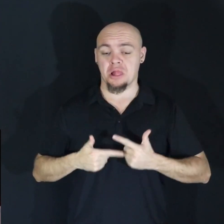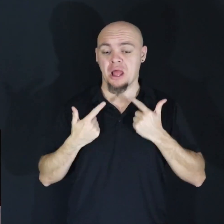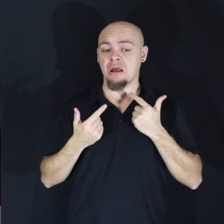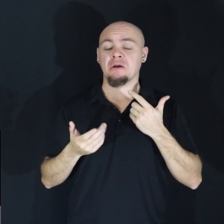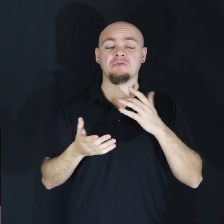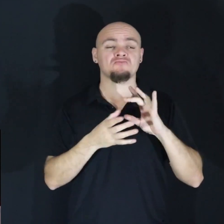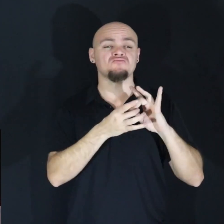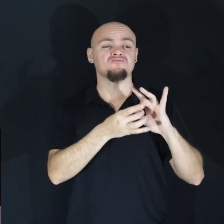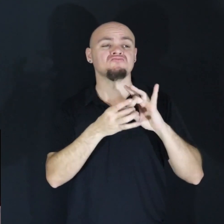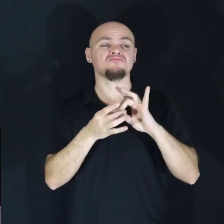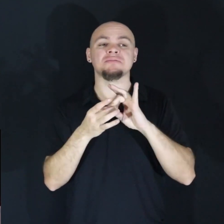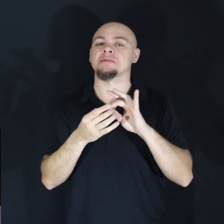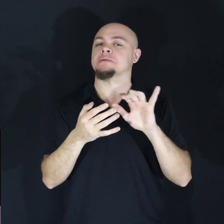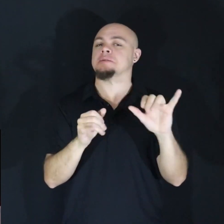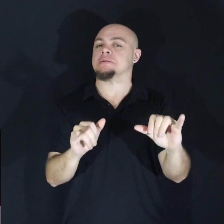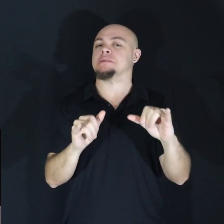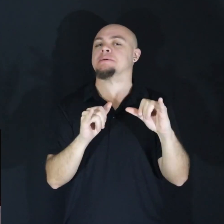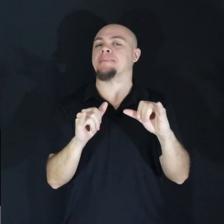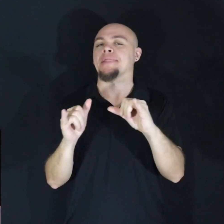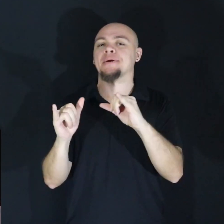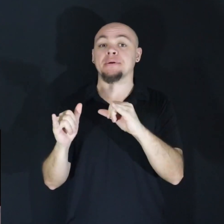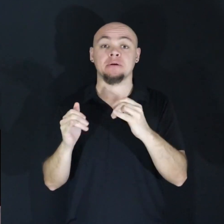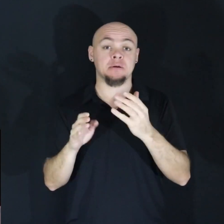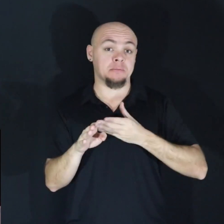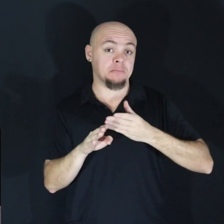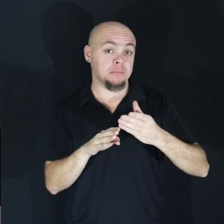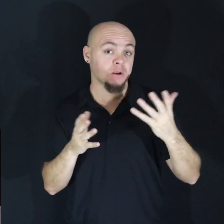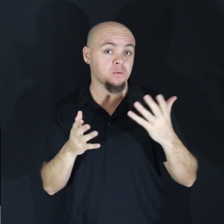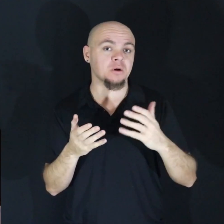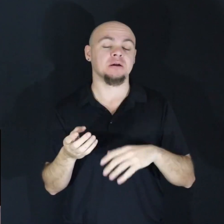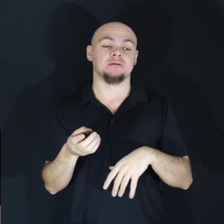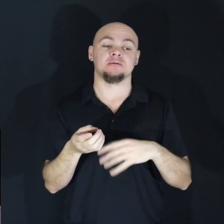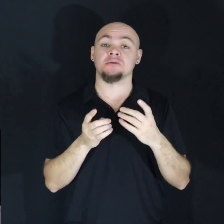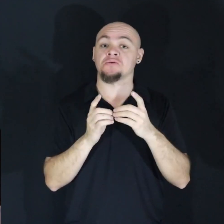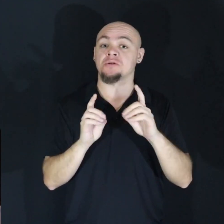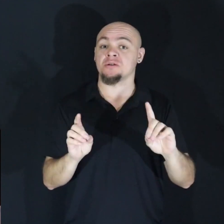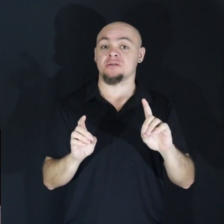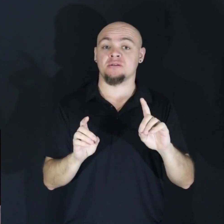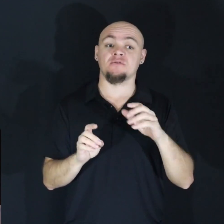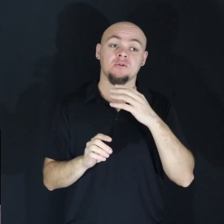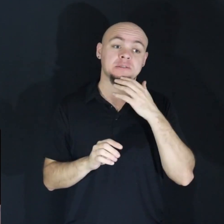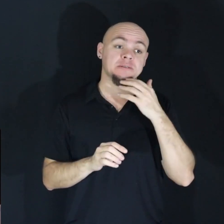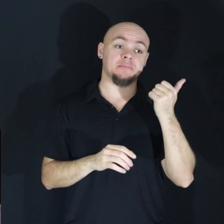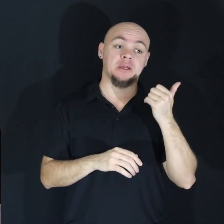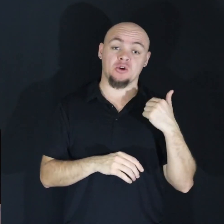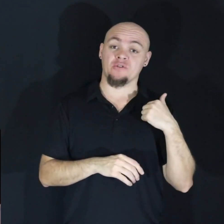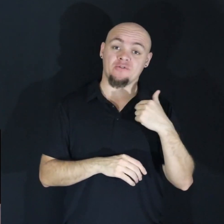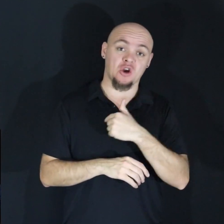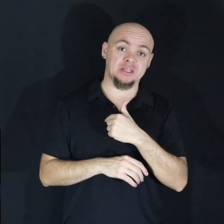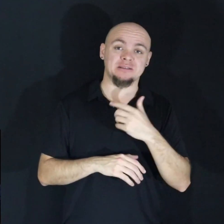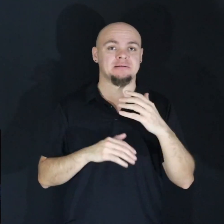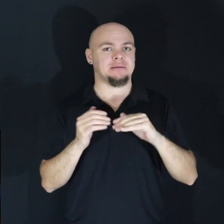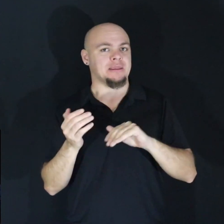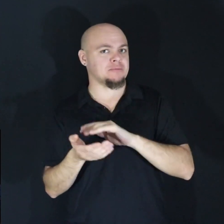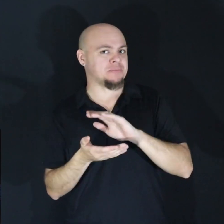we have so many similarities now, and the main one is divorce looks way better on us than marriage ever did.